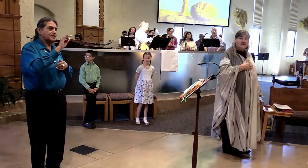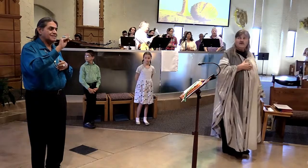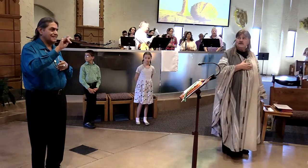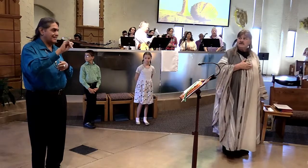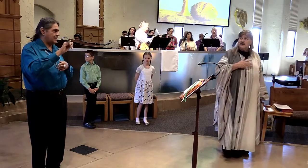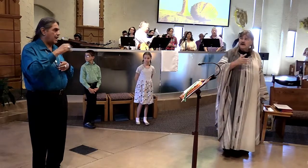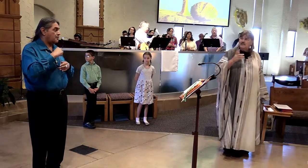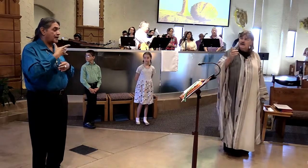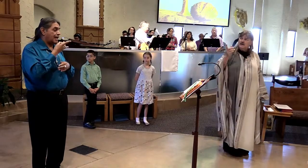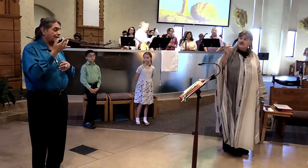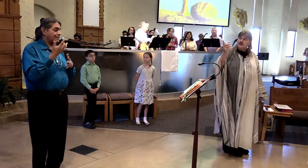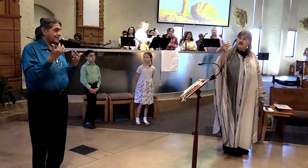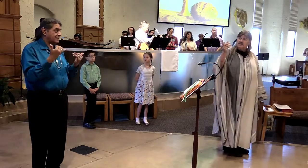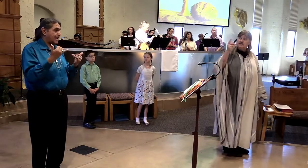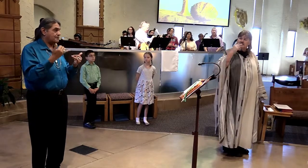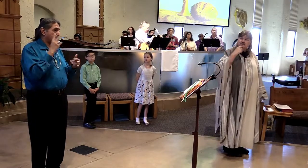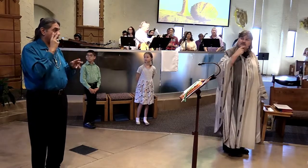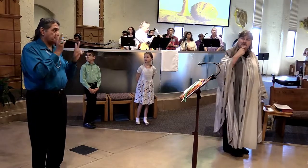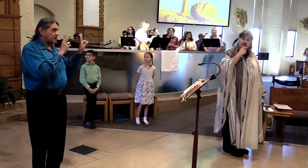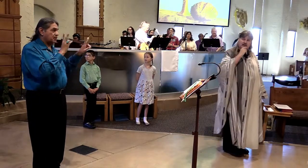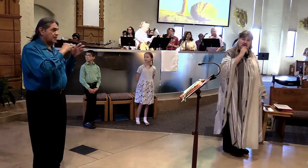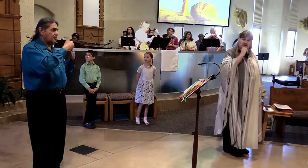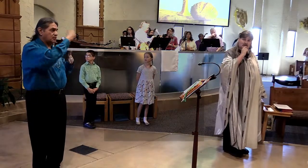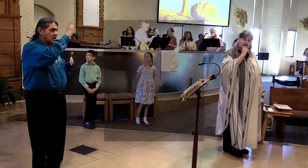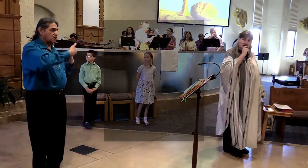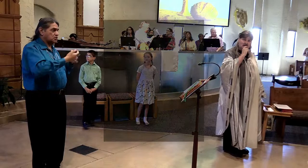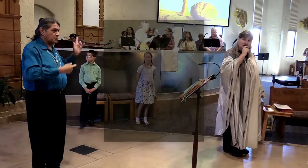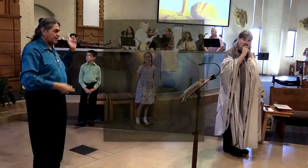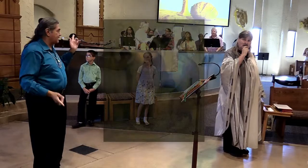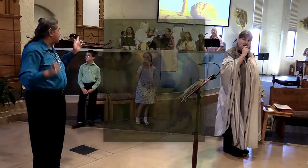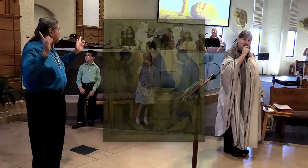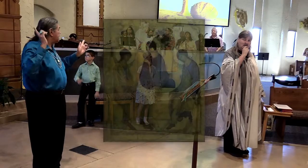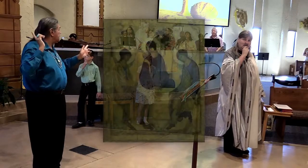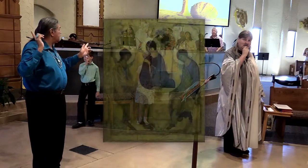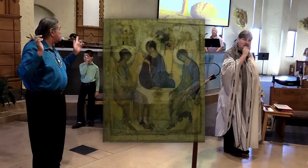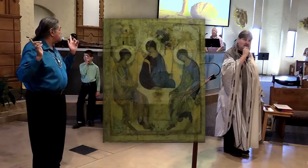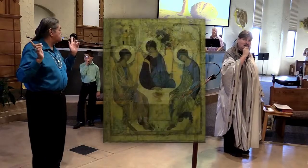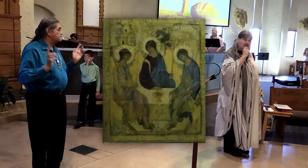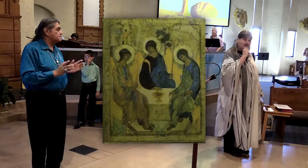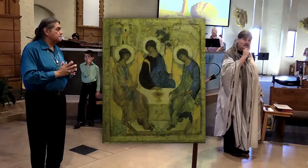I'd like you at this time to take a look at what's on the screen.